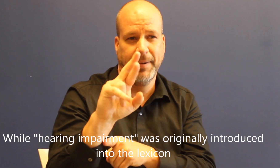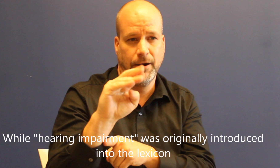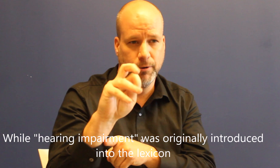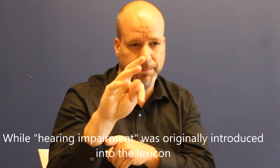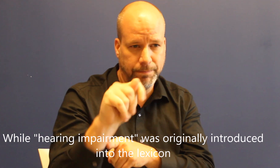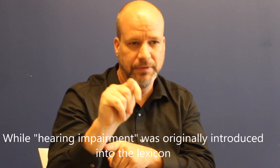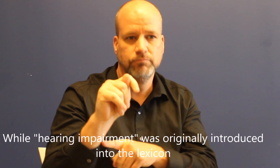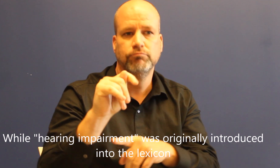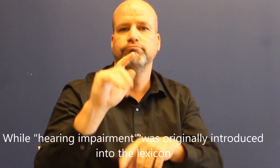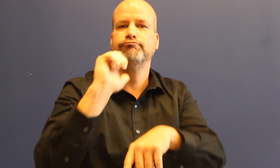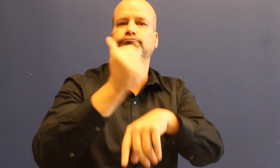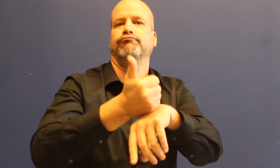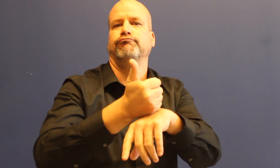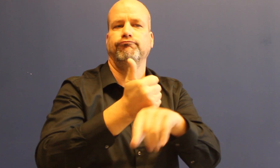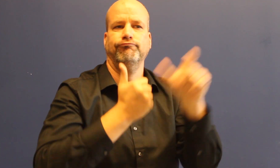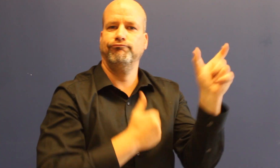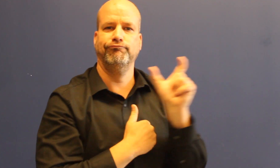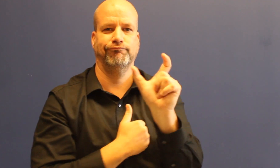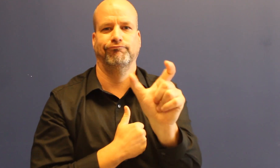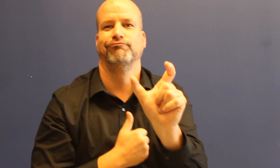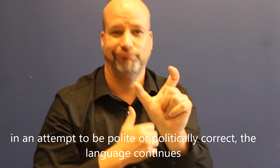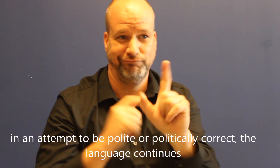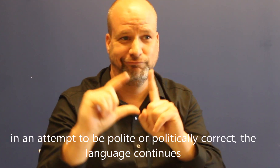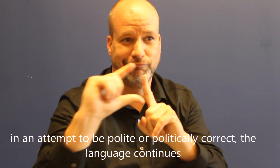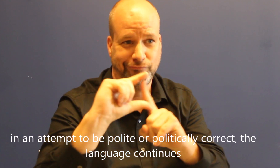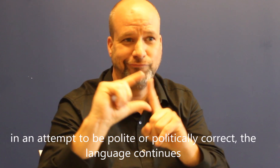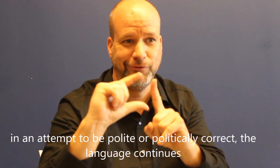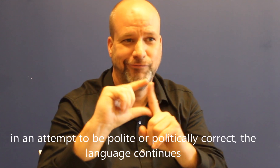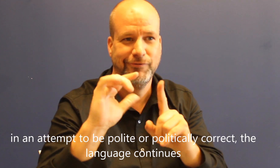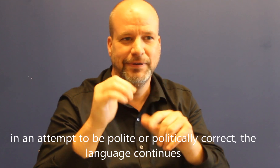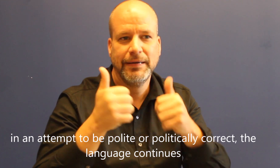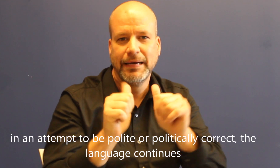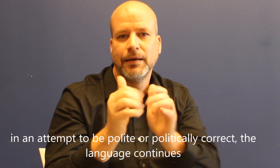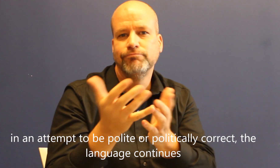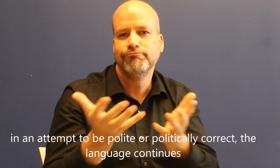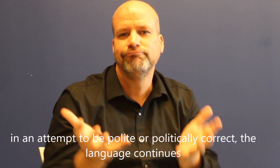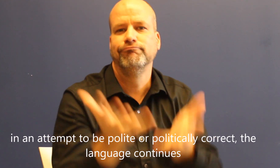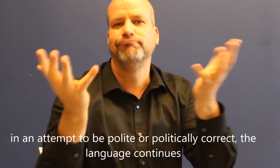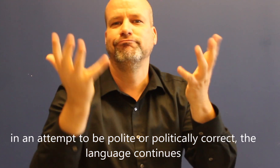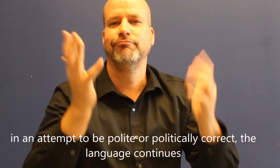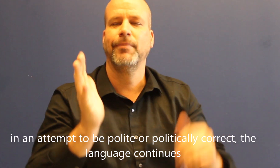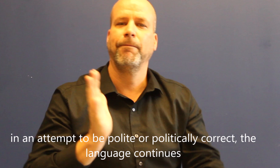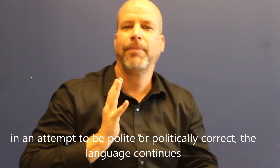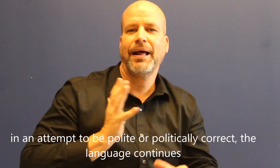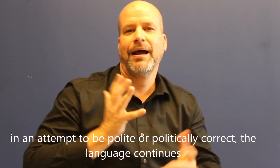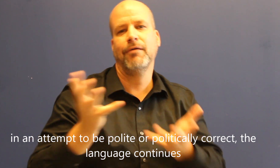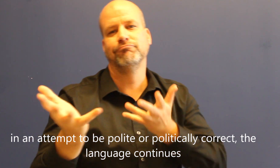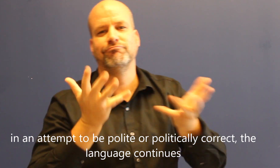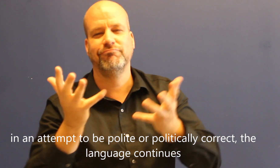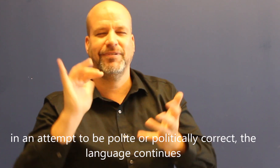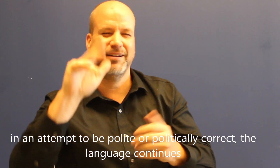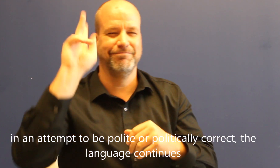While hearing impairment was originally introduced into the lexicon in an attempt to be polite